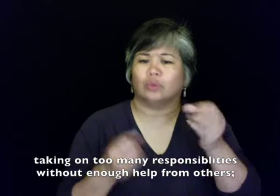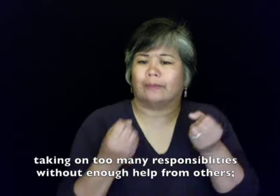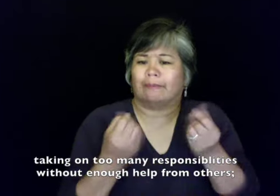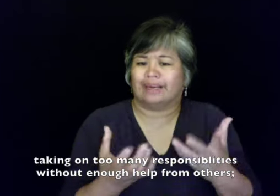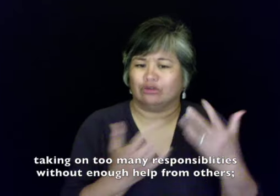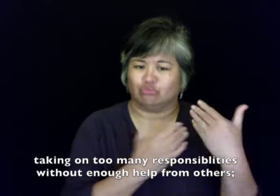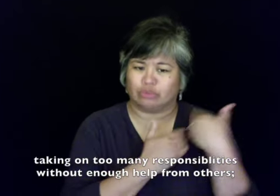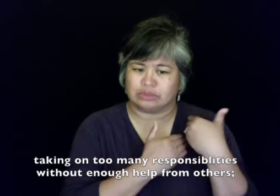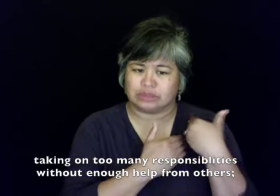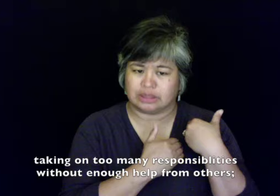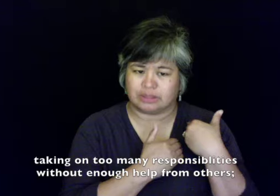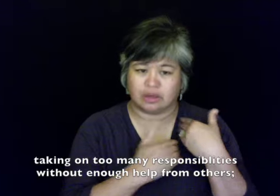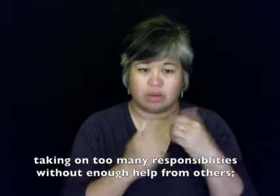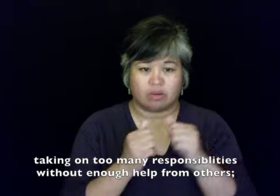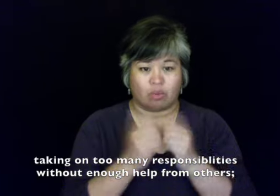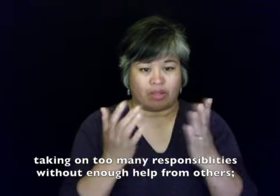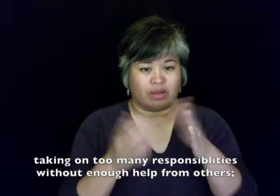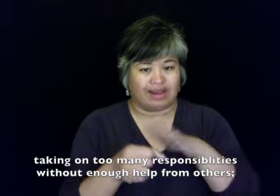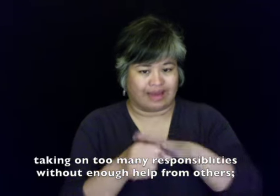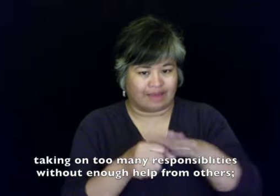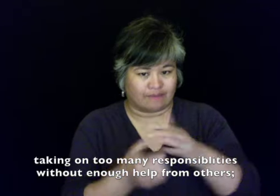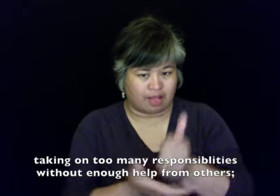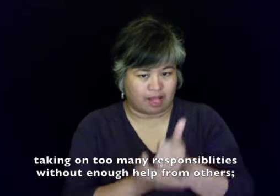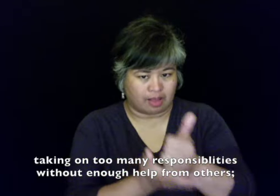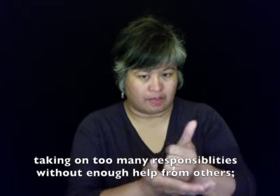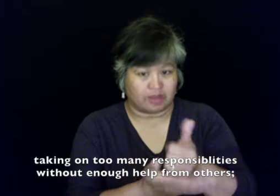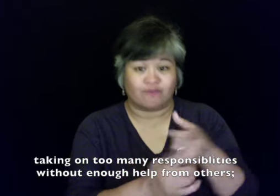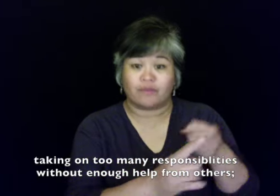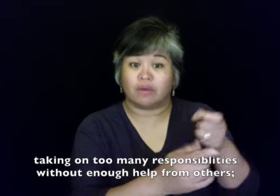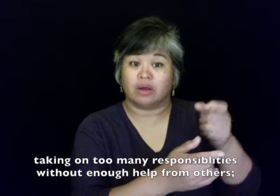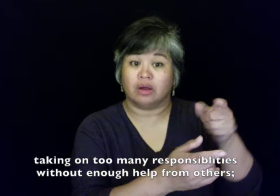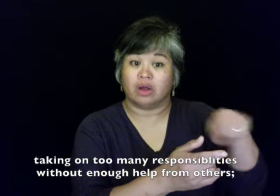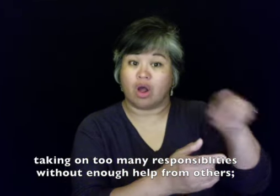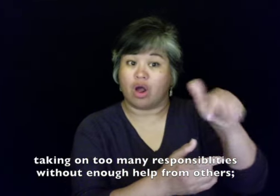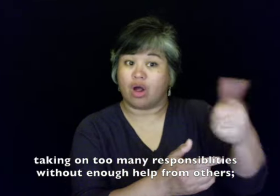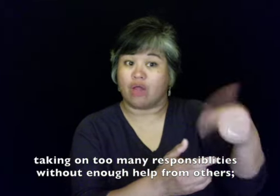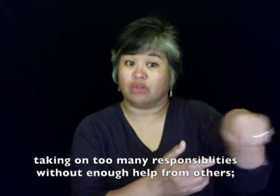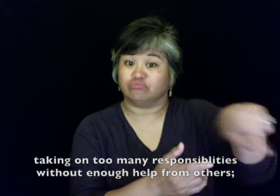taking on too many responsibilities without enough help from others,